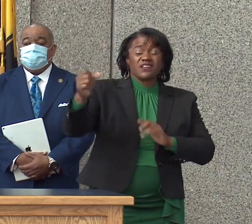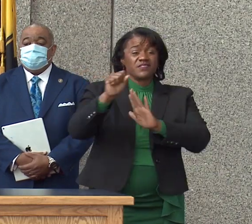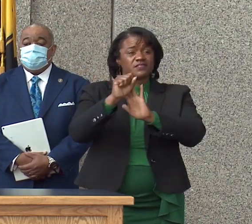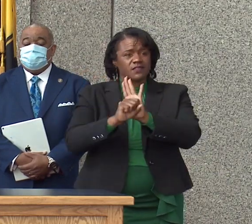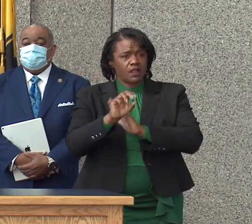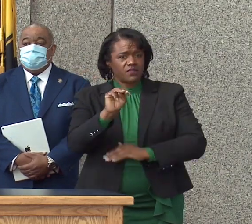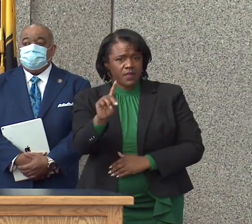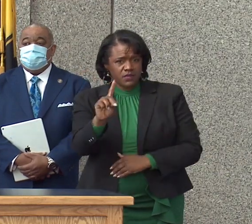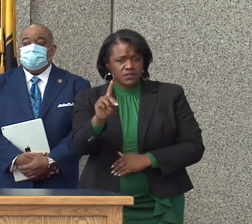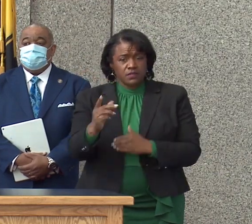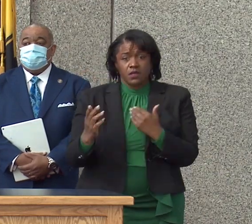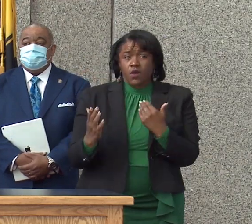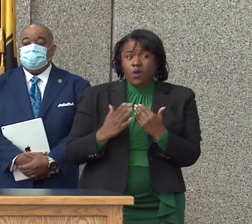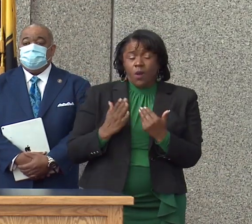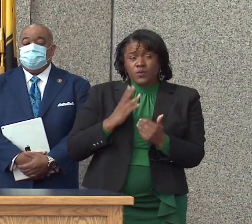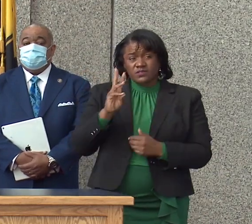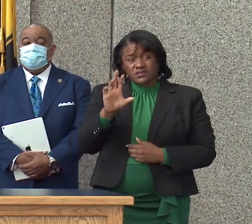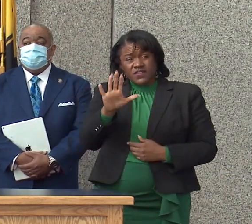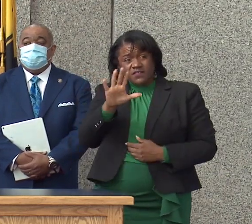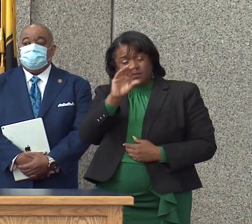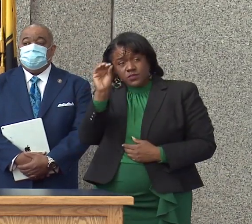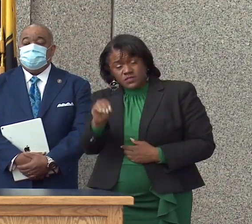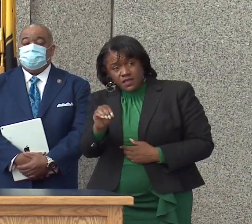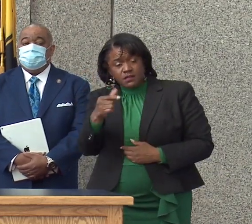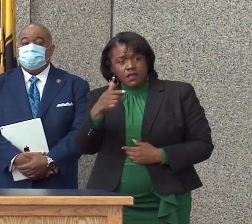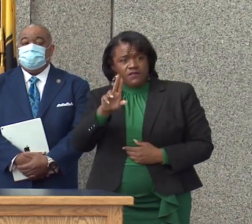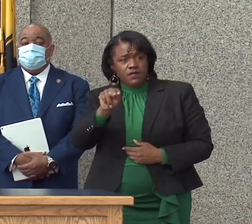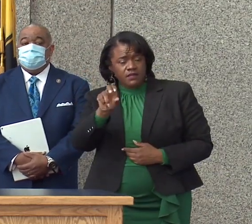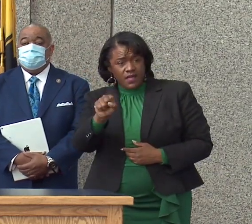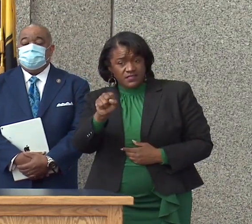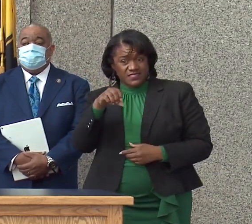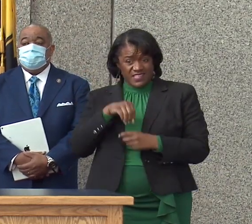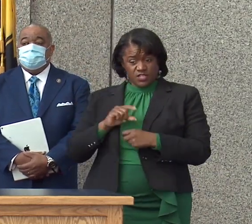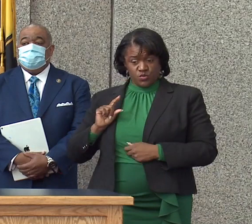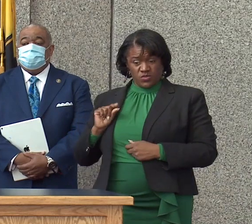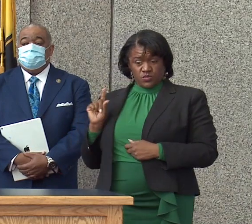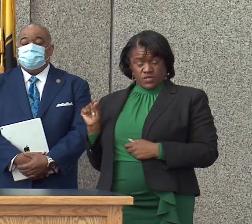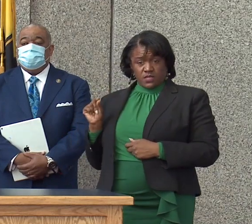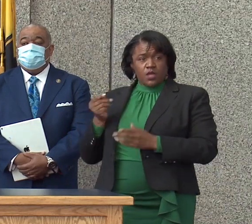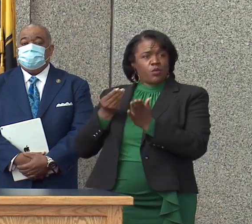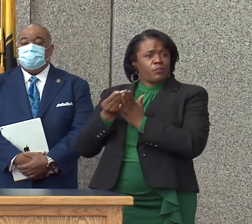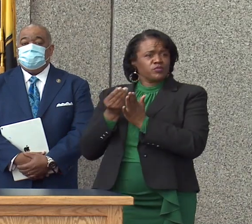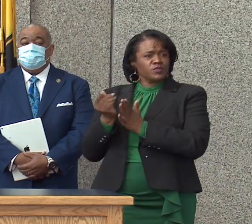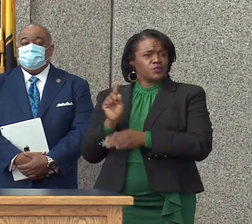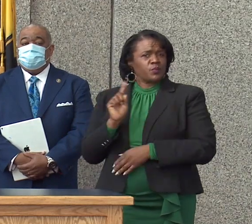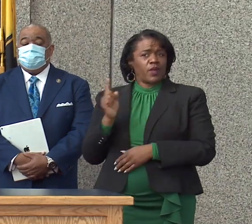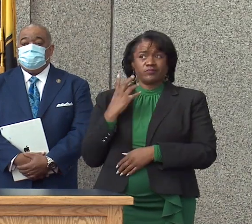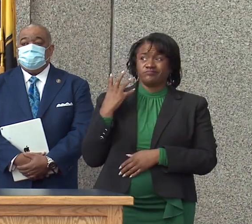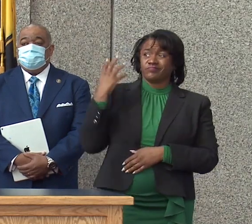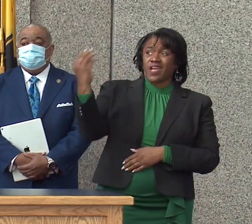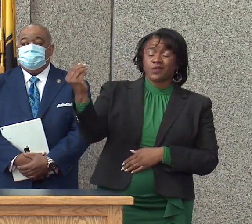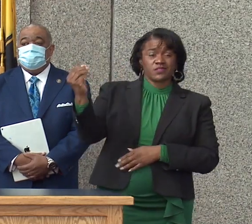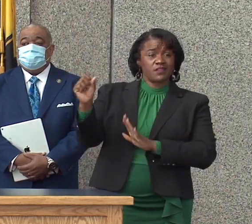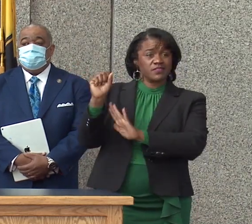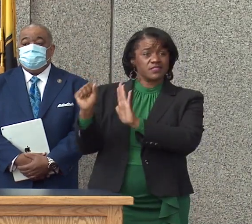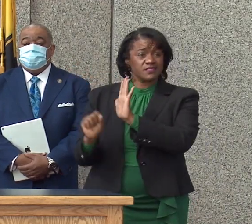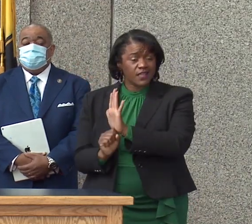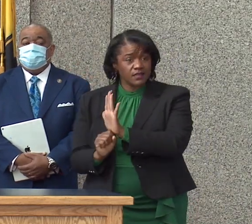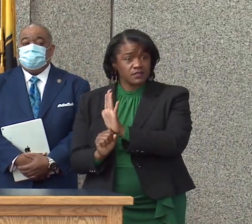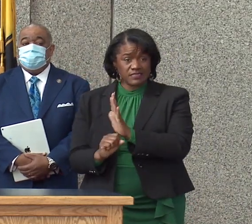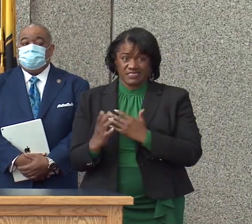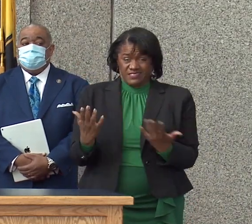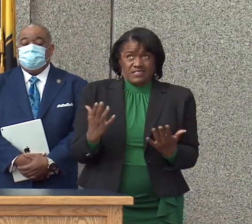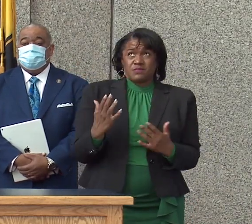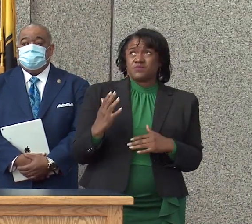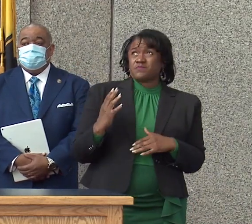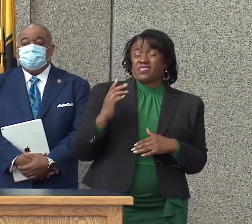Maryland. Nearly 65% of the guns seized in 2020 were purchased outside of our state originally, and at least